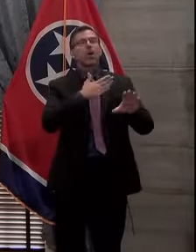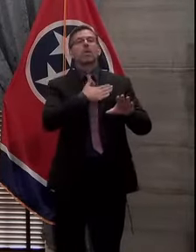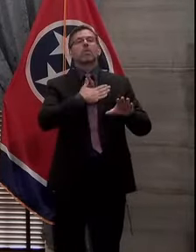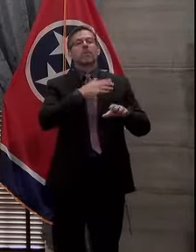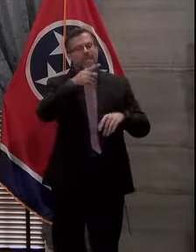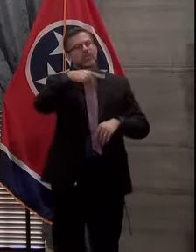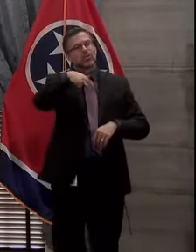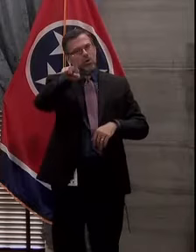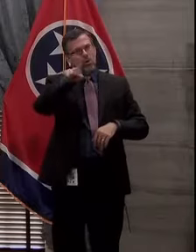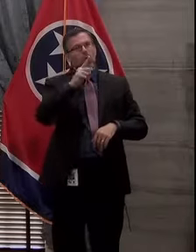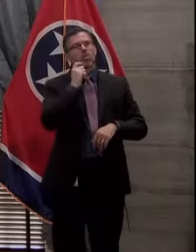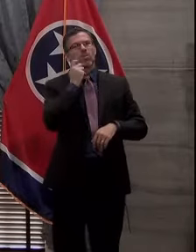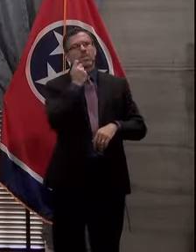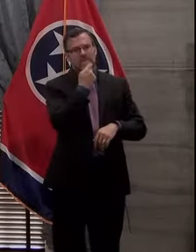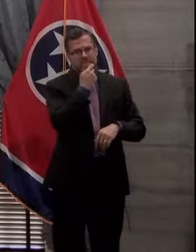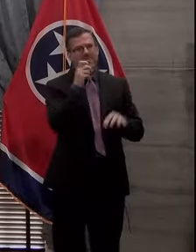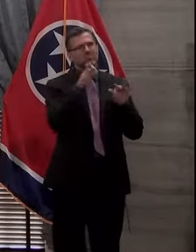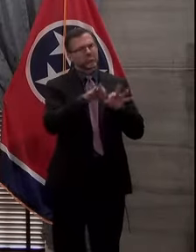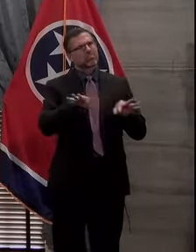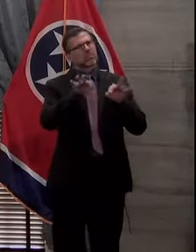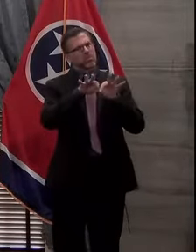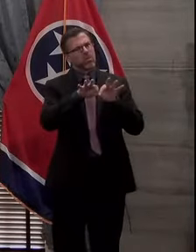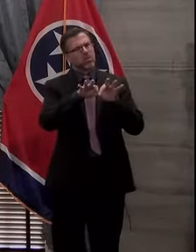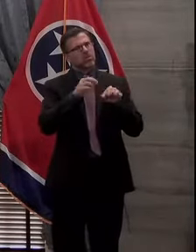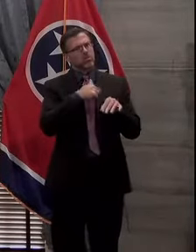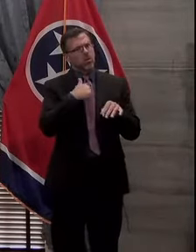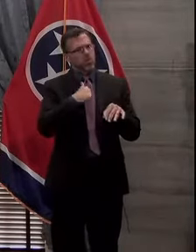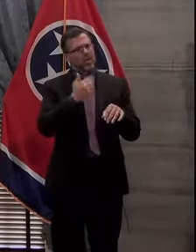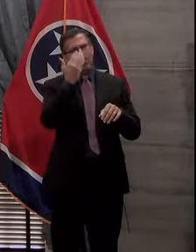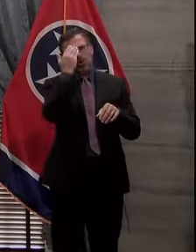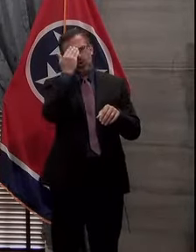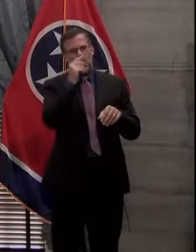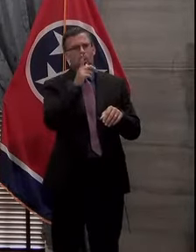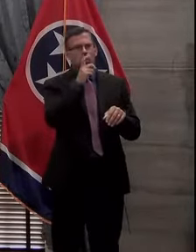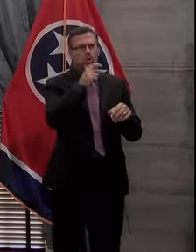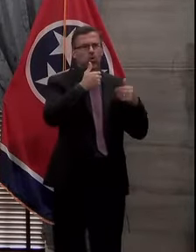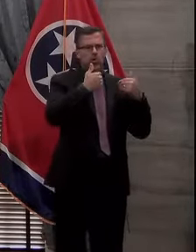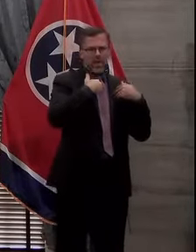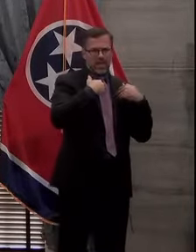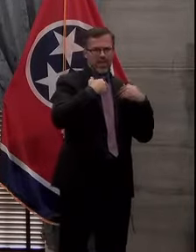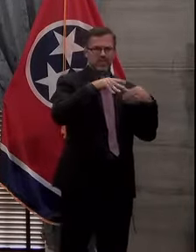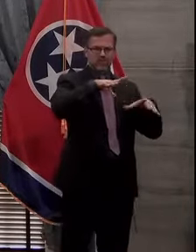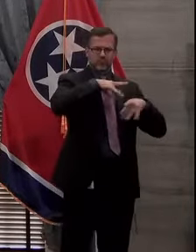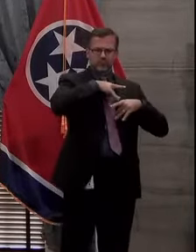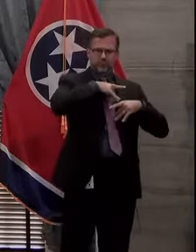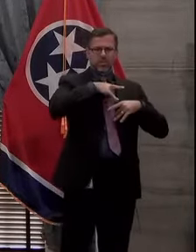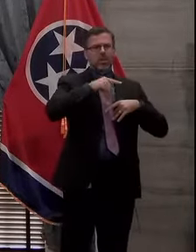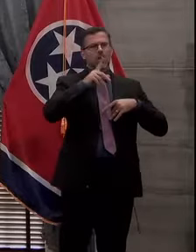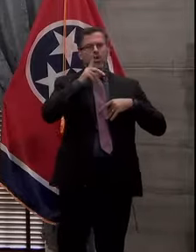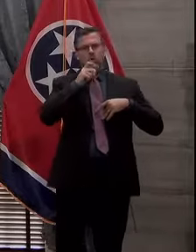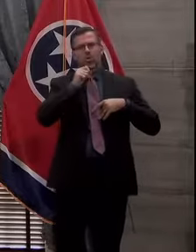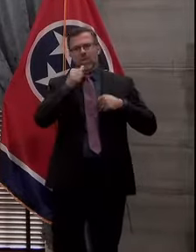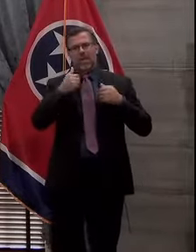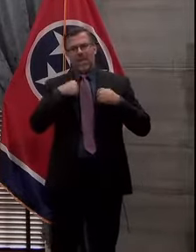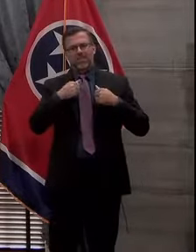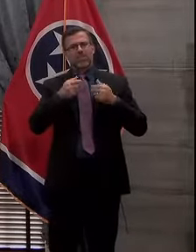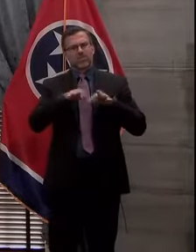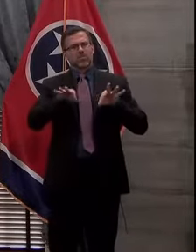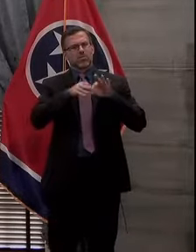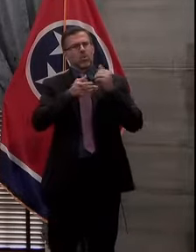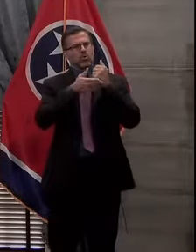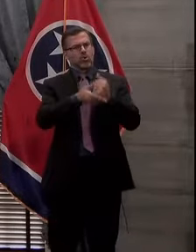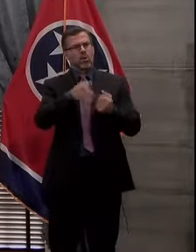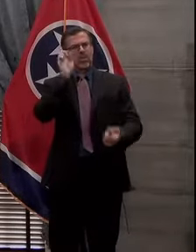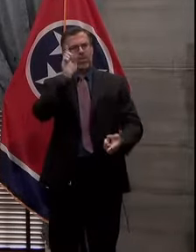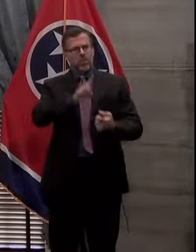It's critically important that you do that so we can make sure we know who's positive and be able to mitigate the spread. One